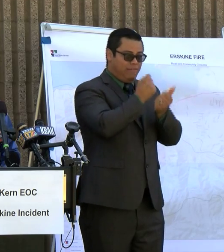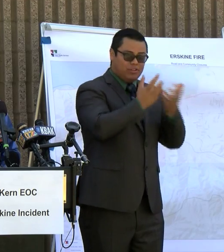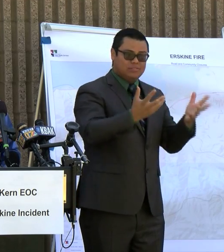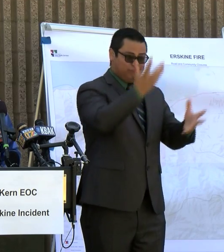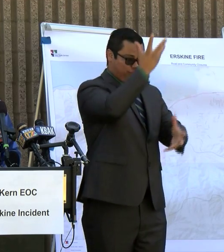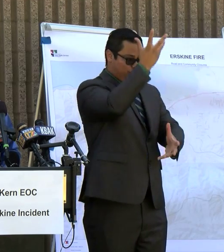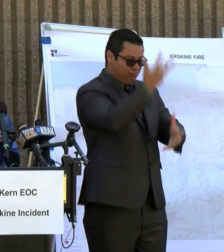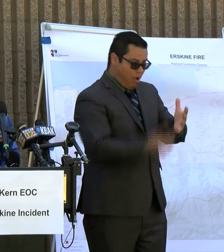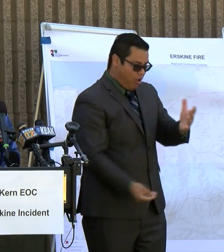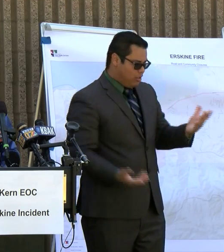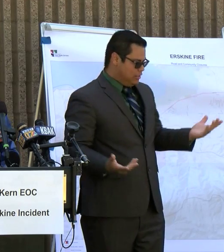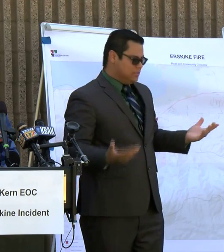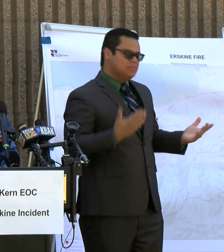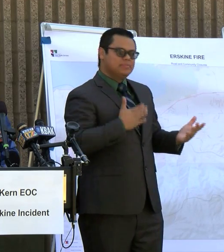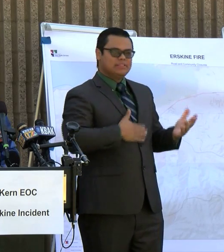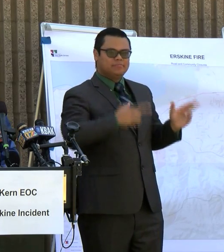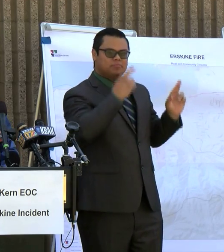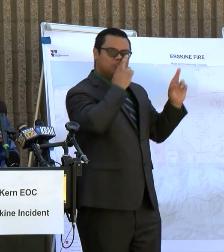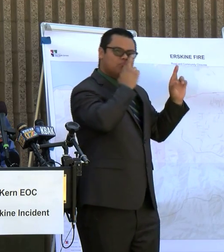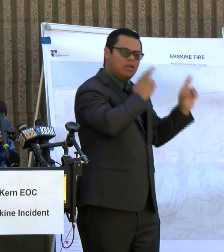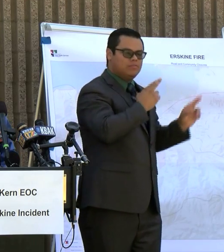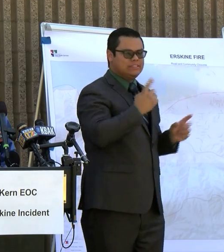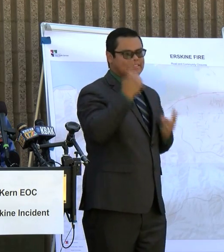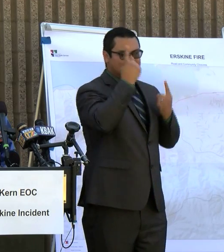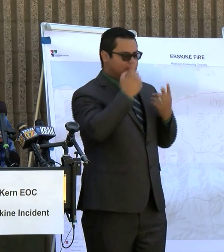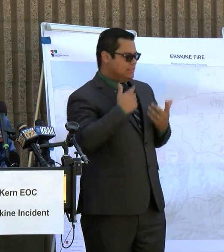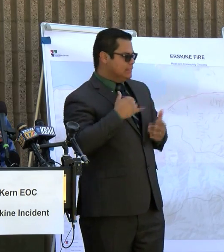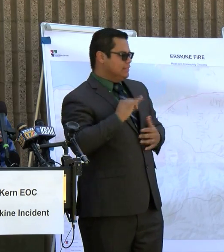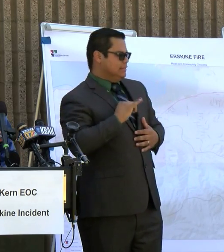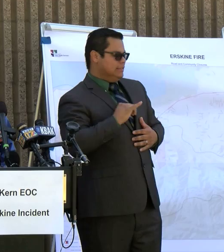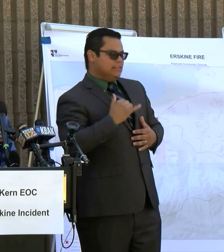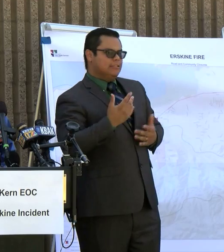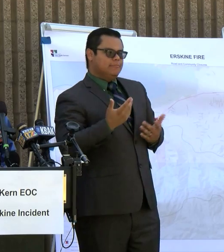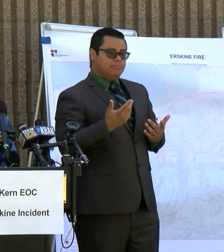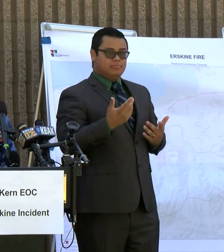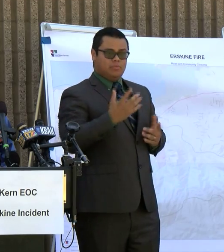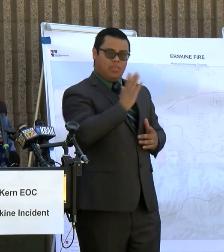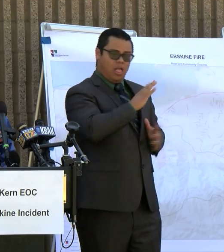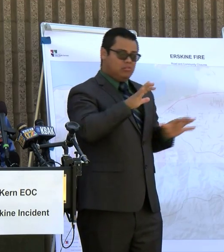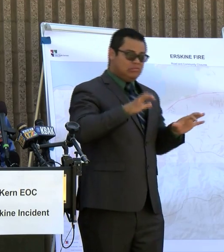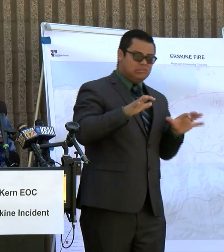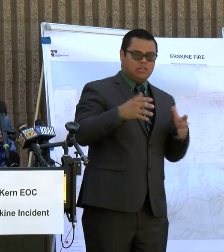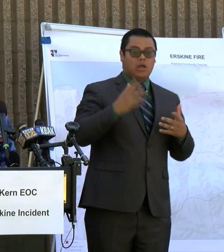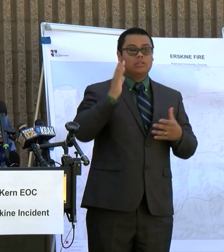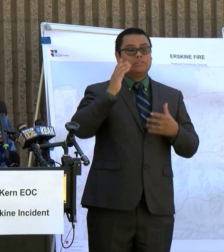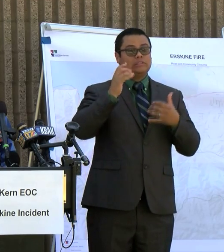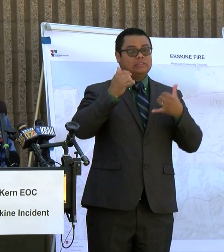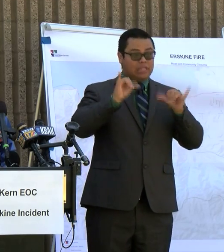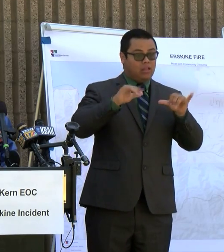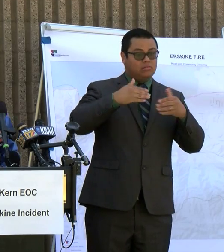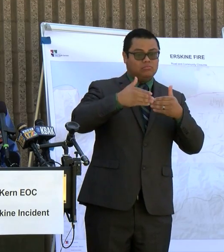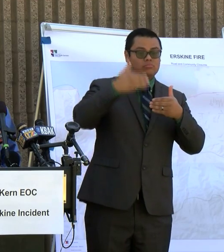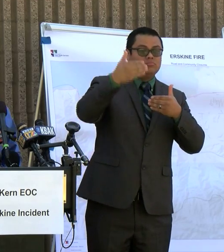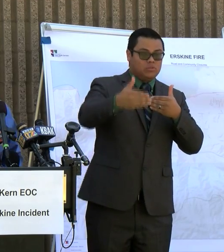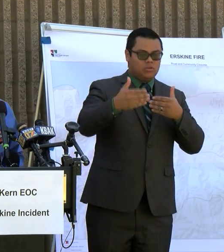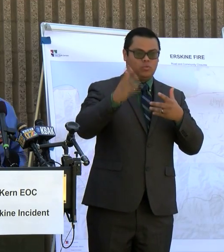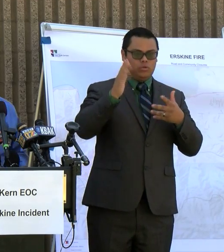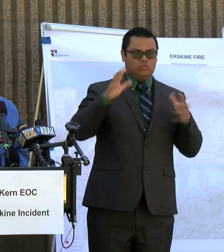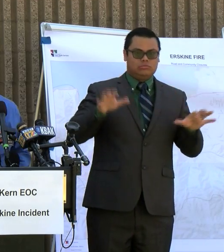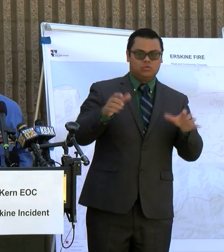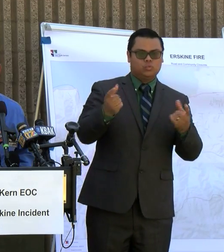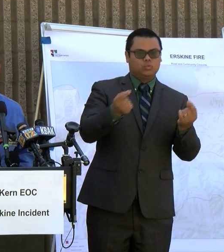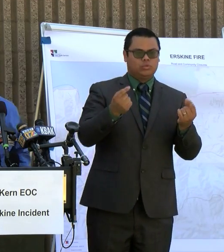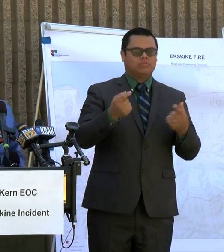And just be respectful and mindful of what they've had to endure and will have to endure as we move forward.